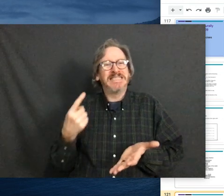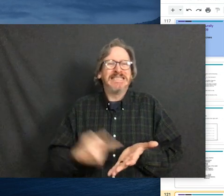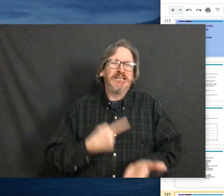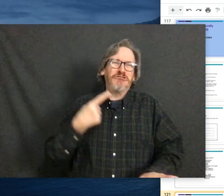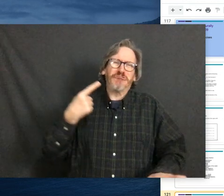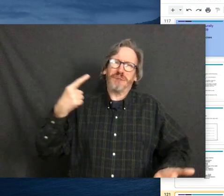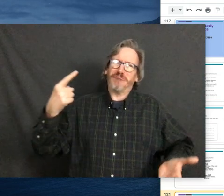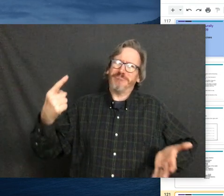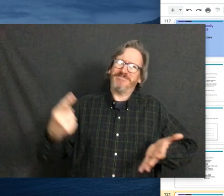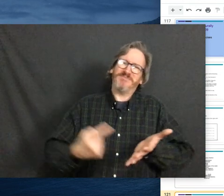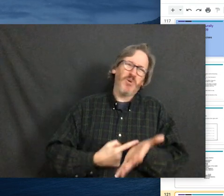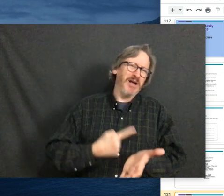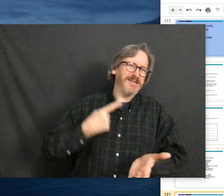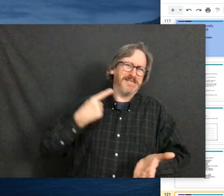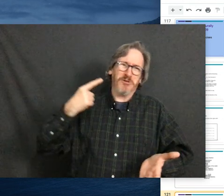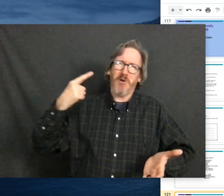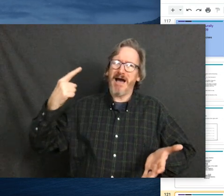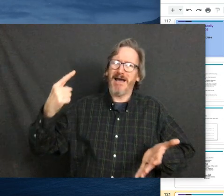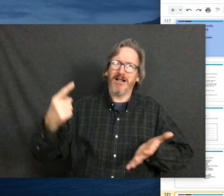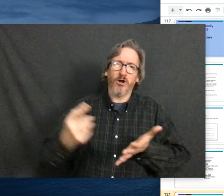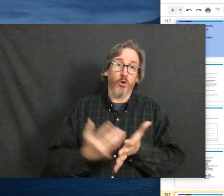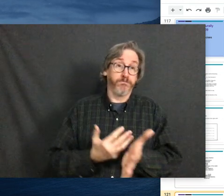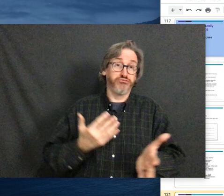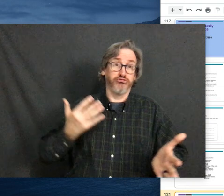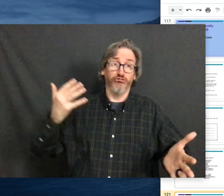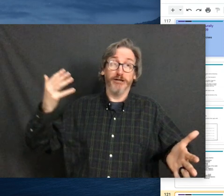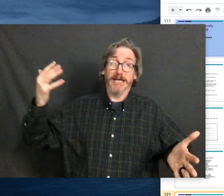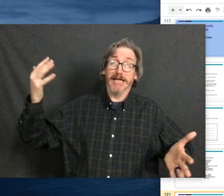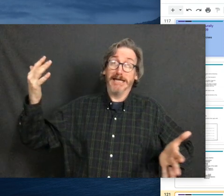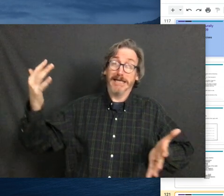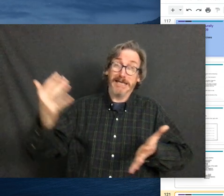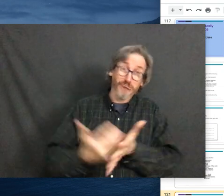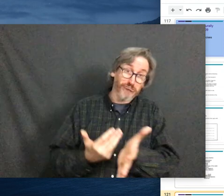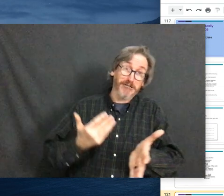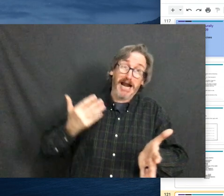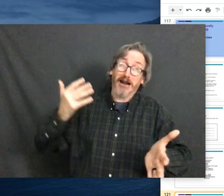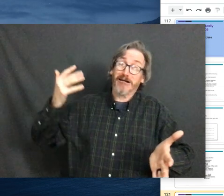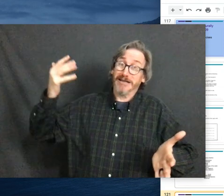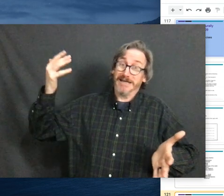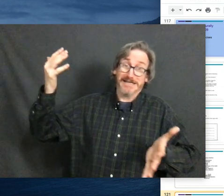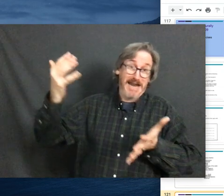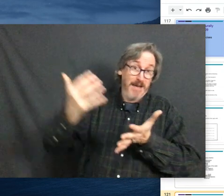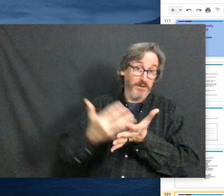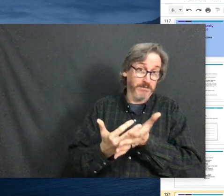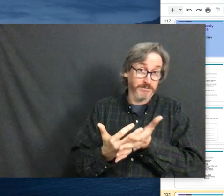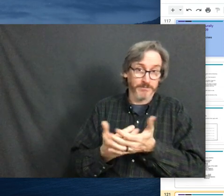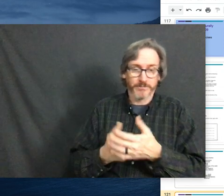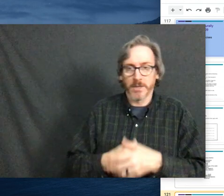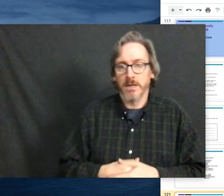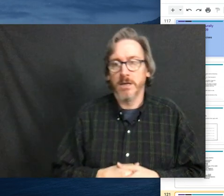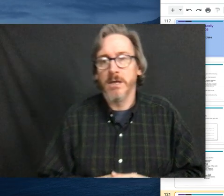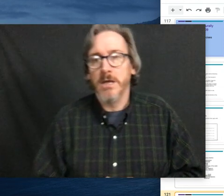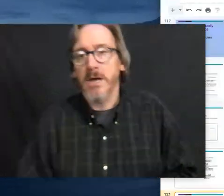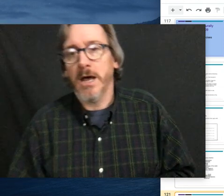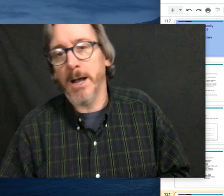sometimes, once in a while, or really rarely does it happen.